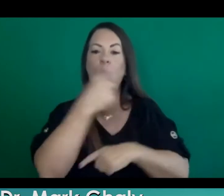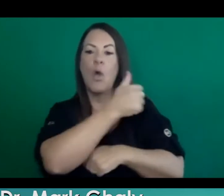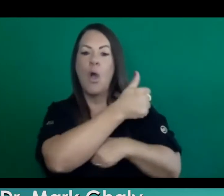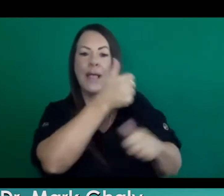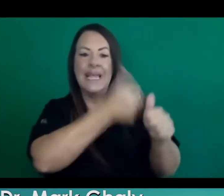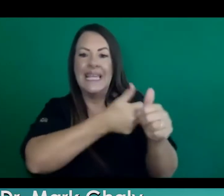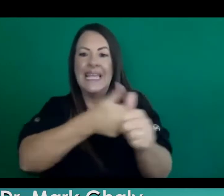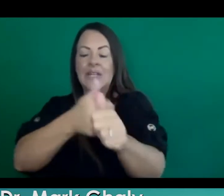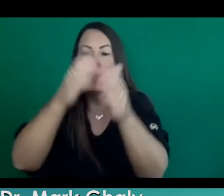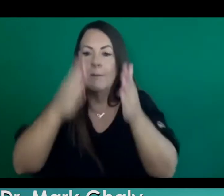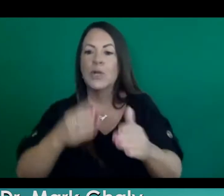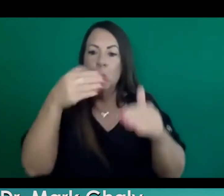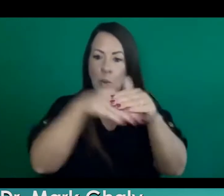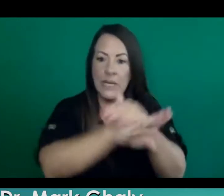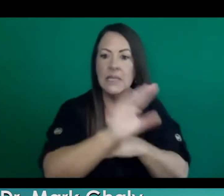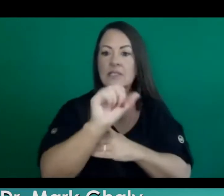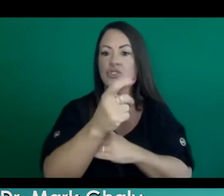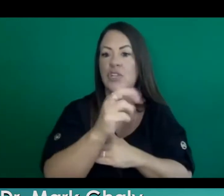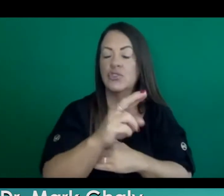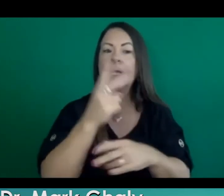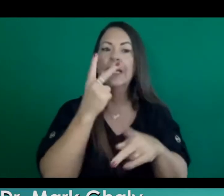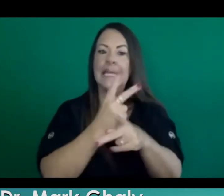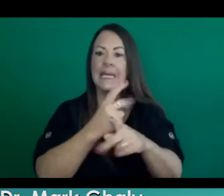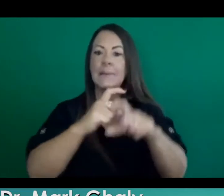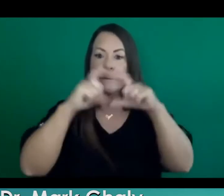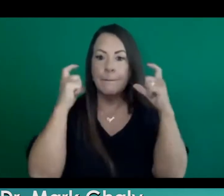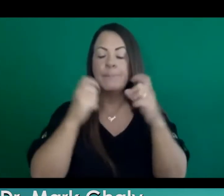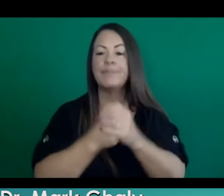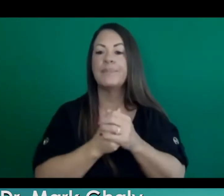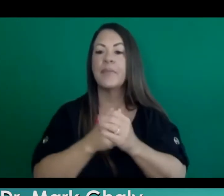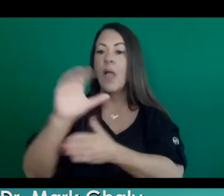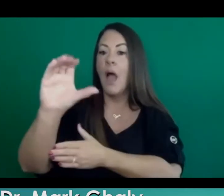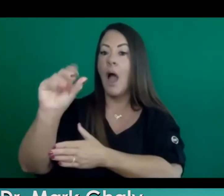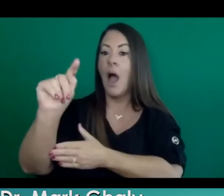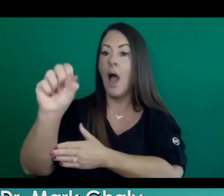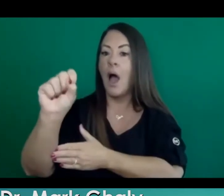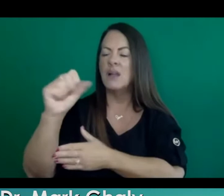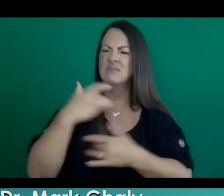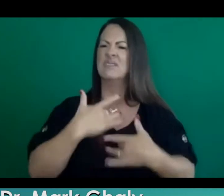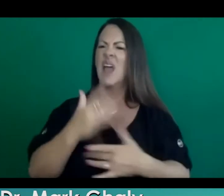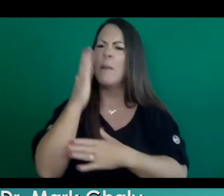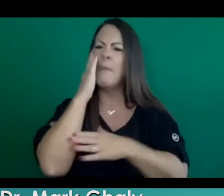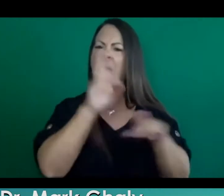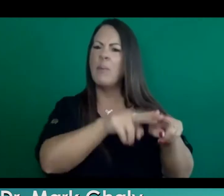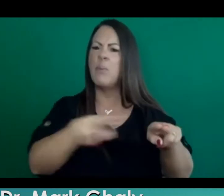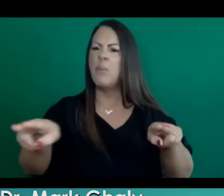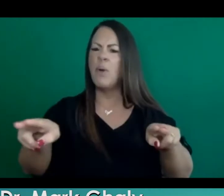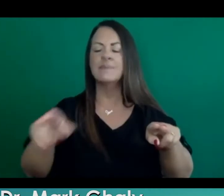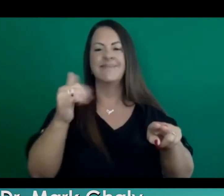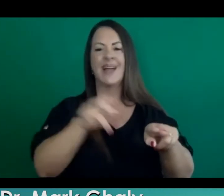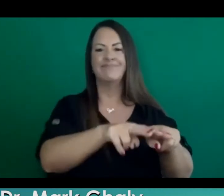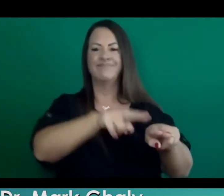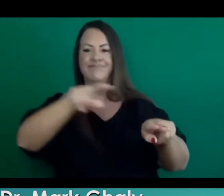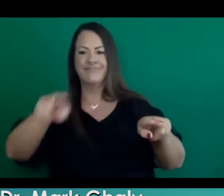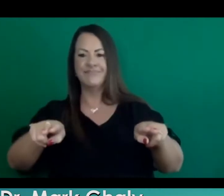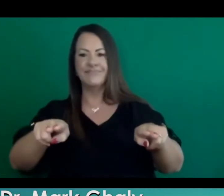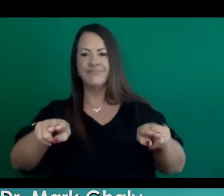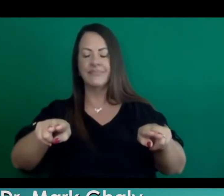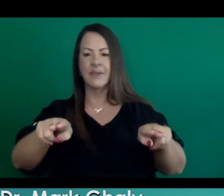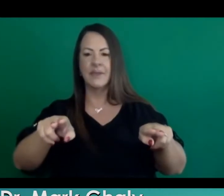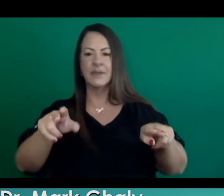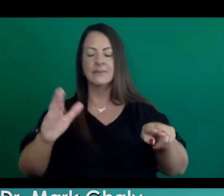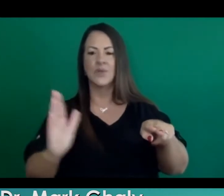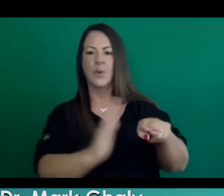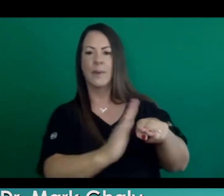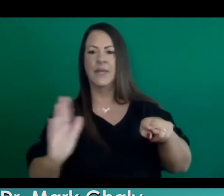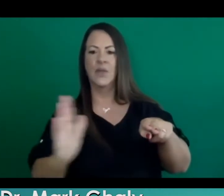can keep a mask on. Cots that used to be pretty close to one another are at least 6 feet apart. Food